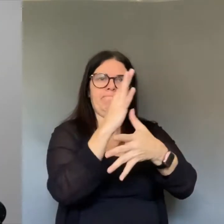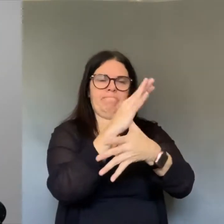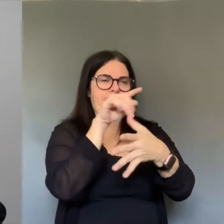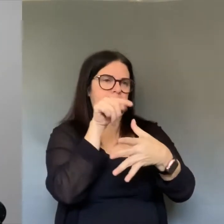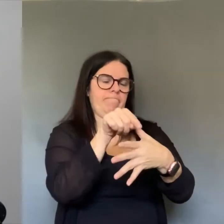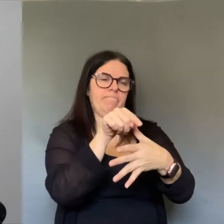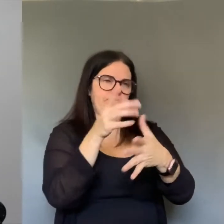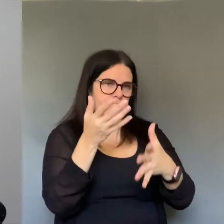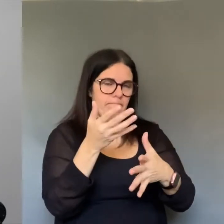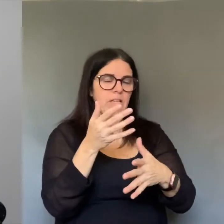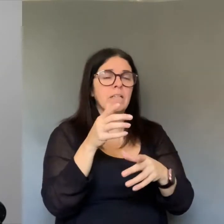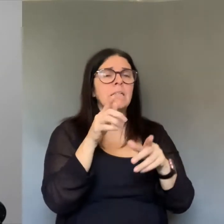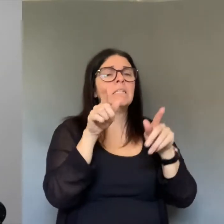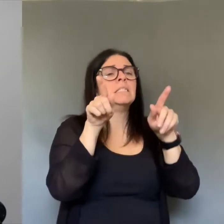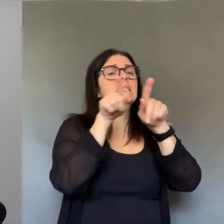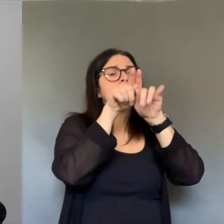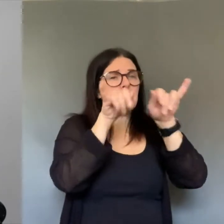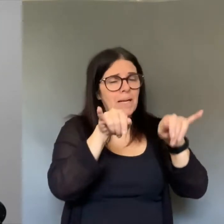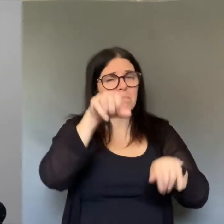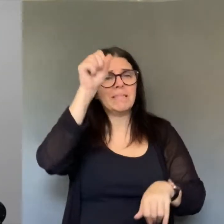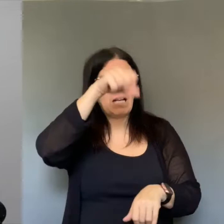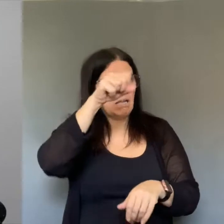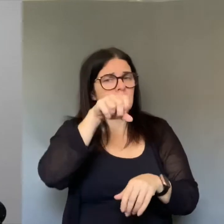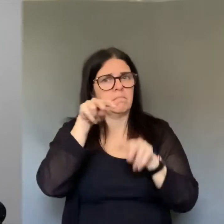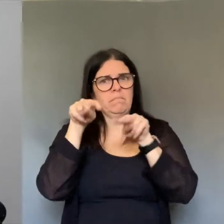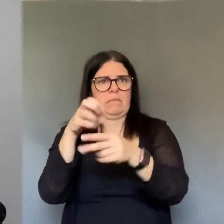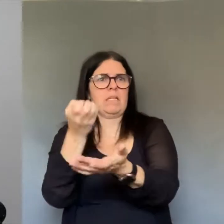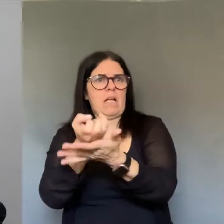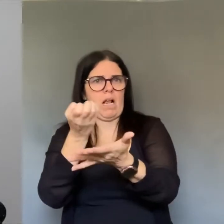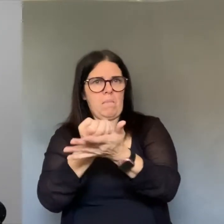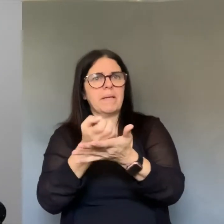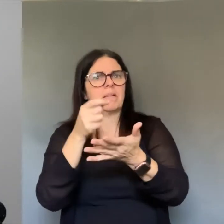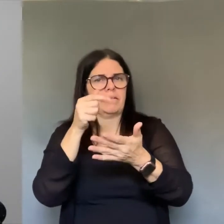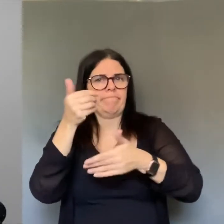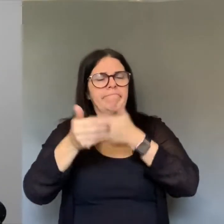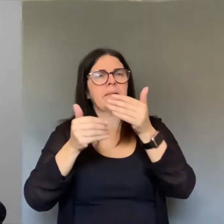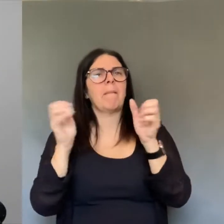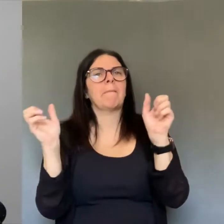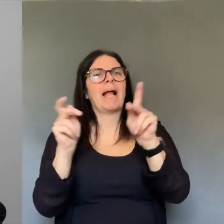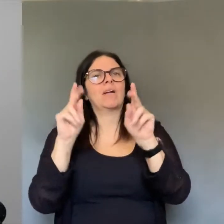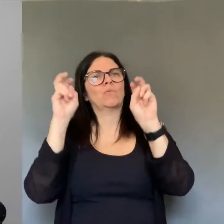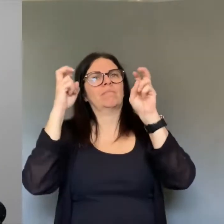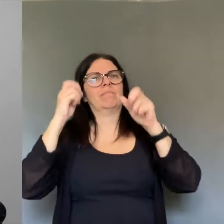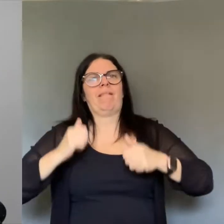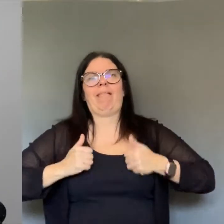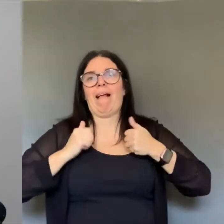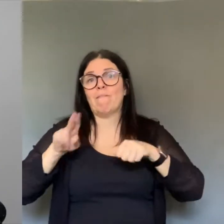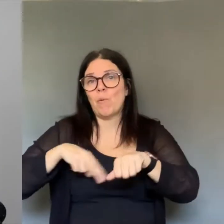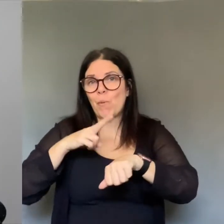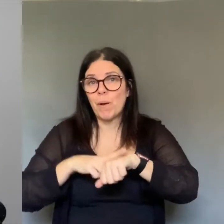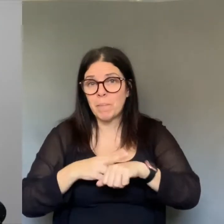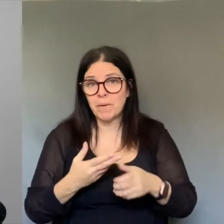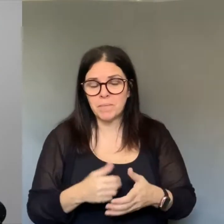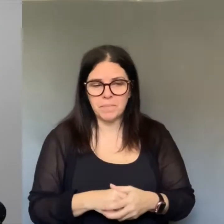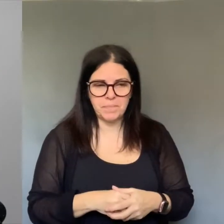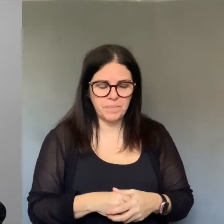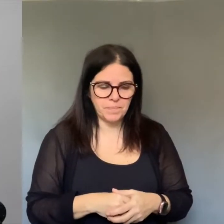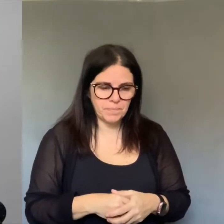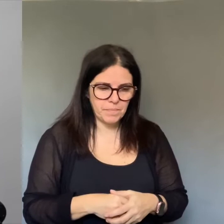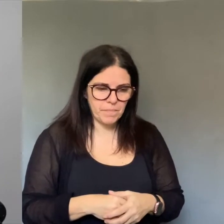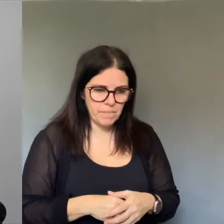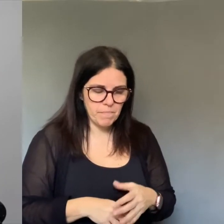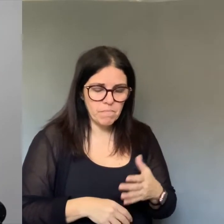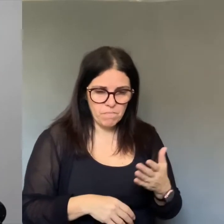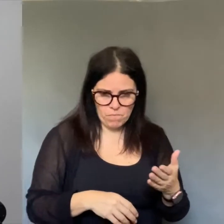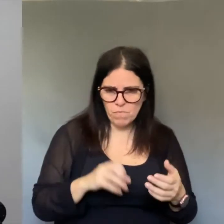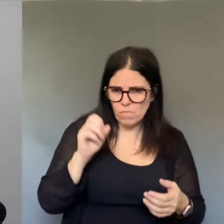the keeping the interest of public health first, and also ensuring that the